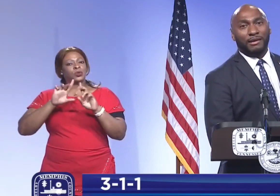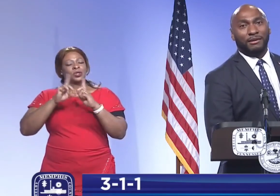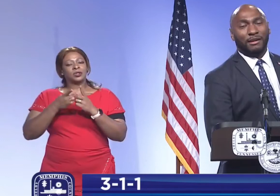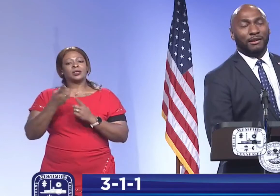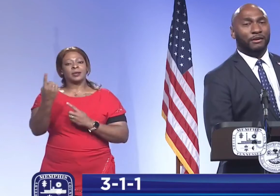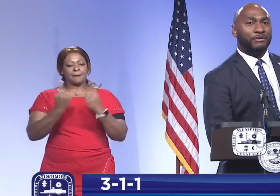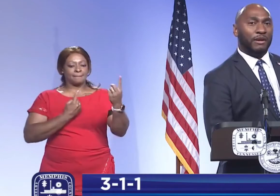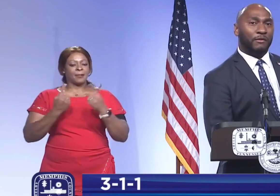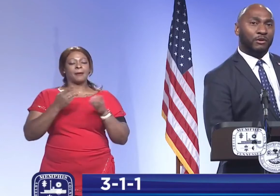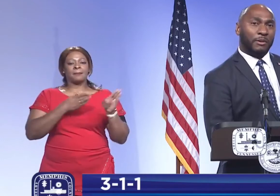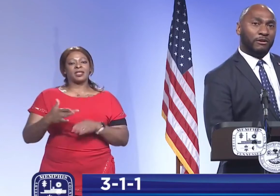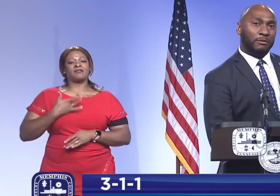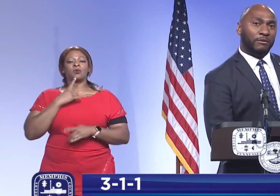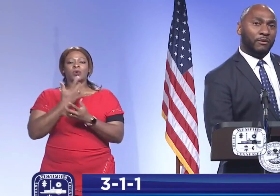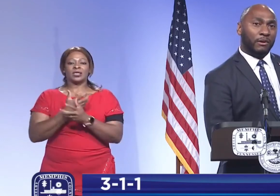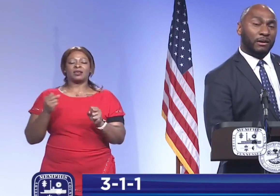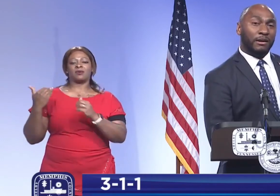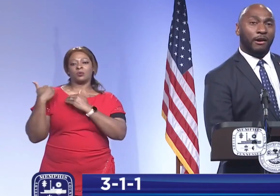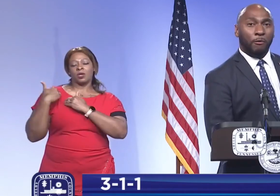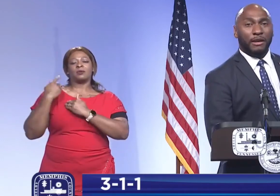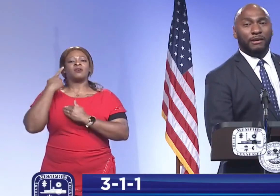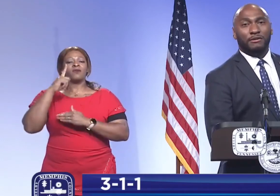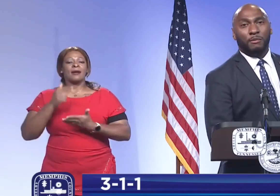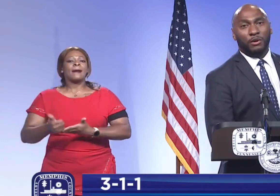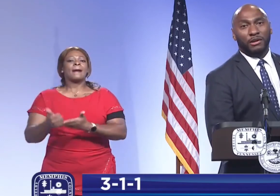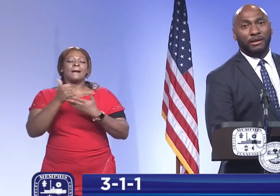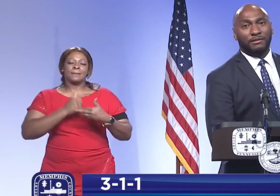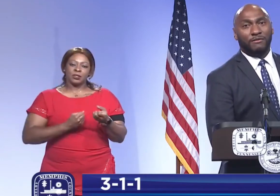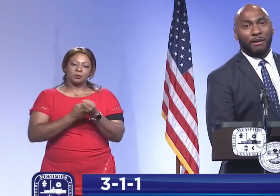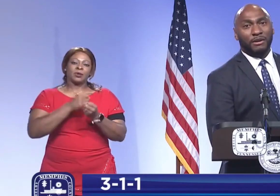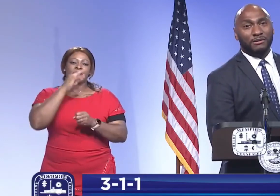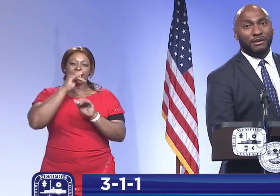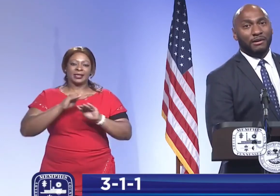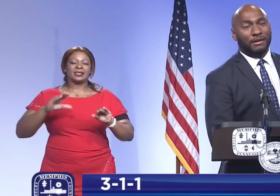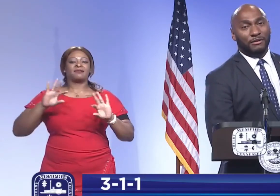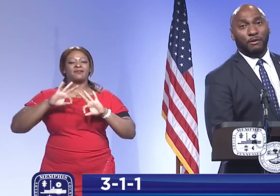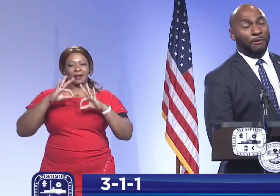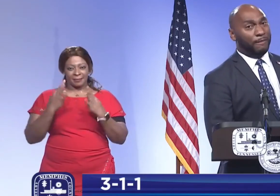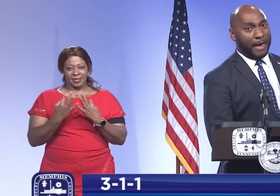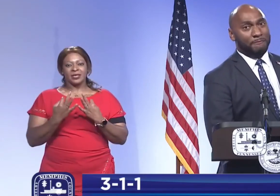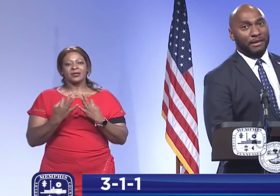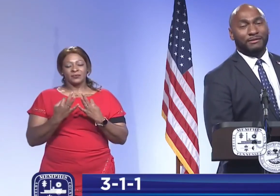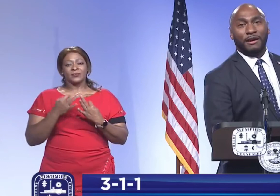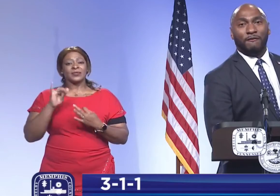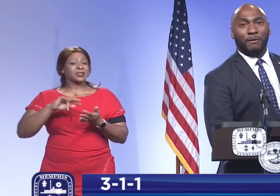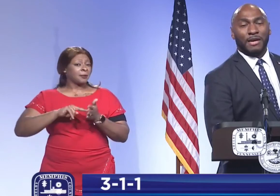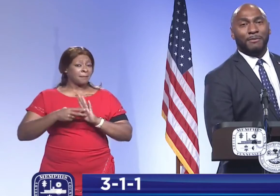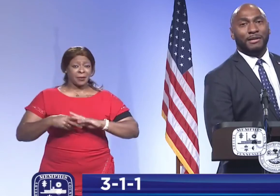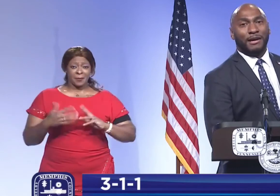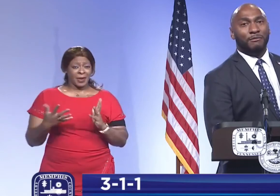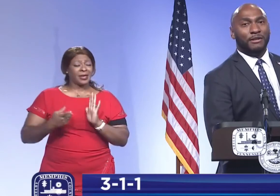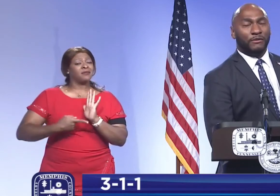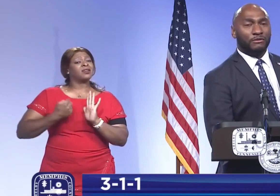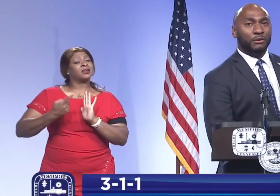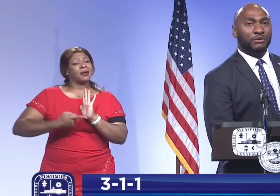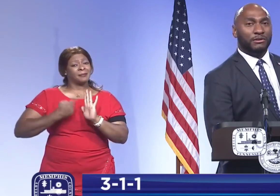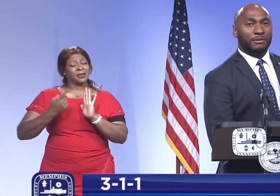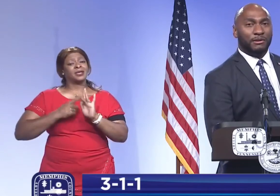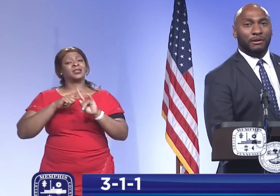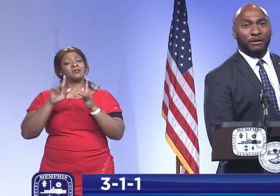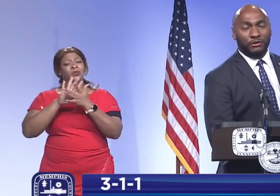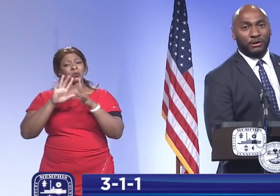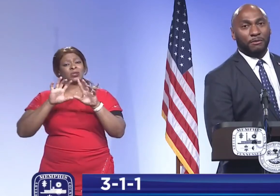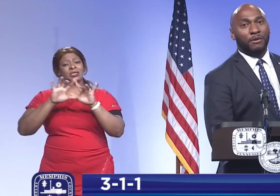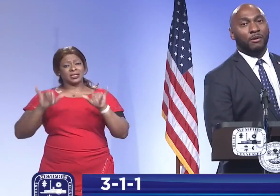plans that they think are safe and responsible for helping and supporting kids and families. And so that means that from time to time, different school systems